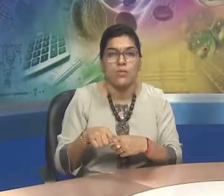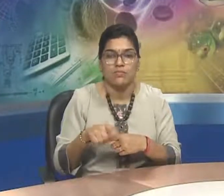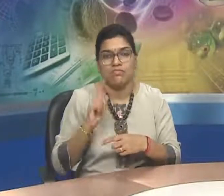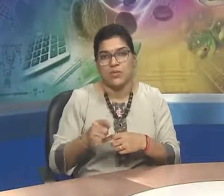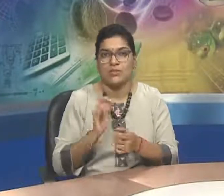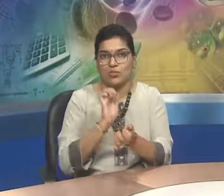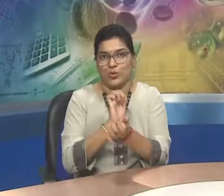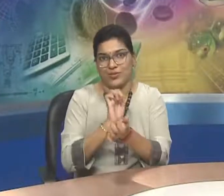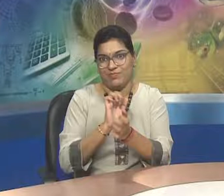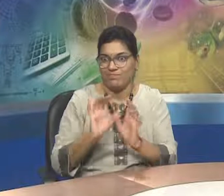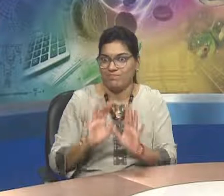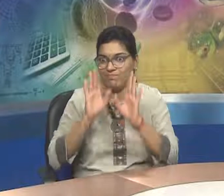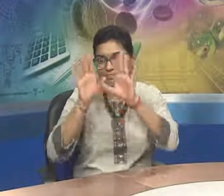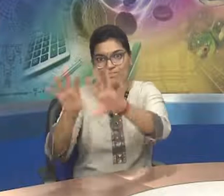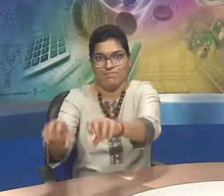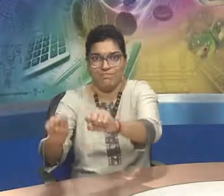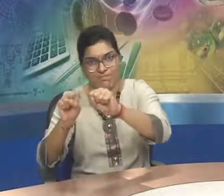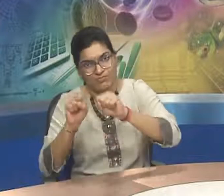to produce the person physically